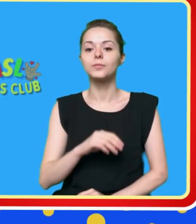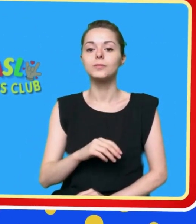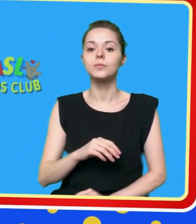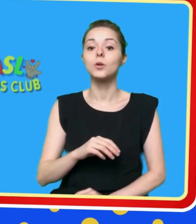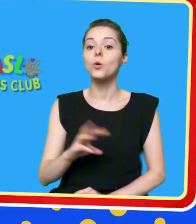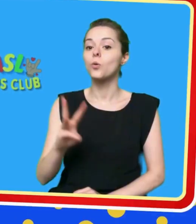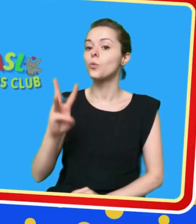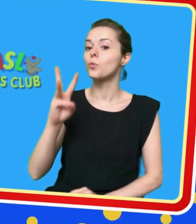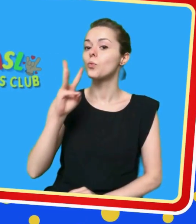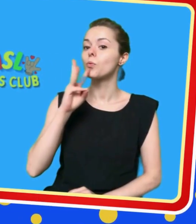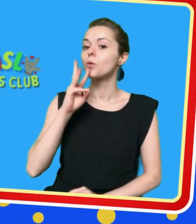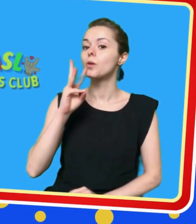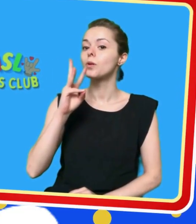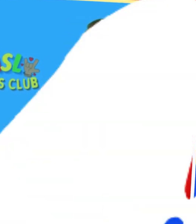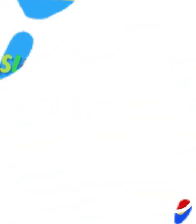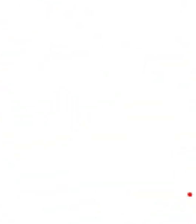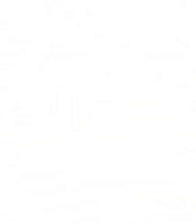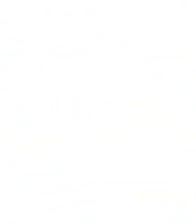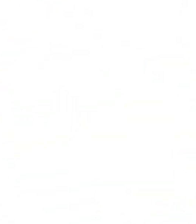It's water.